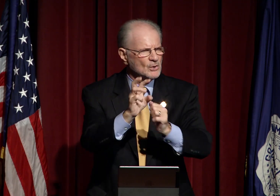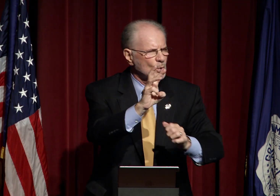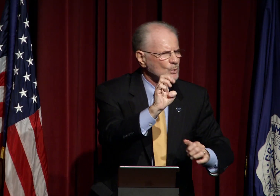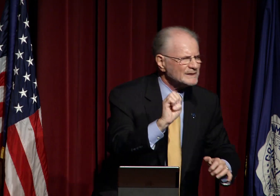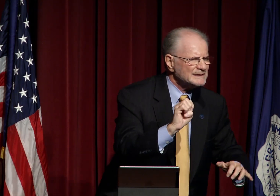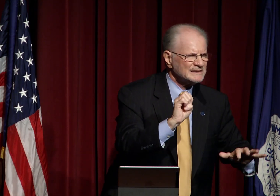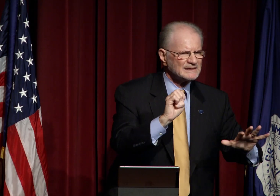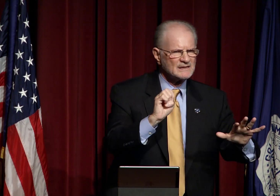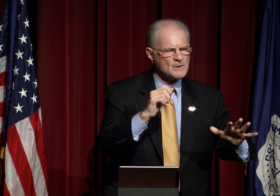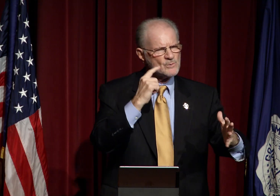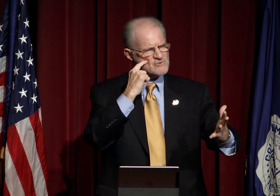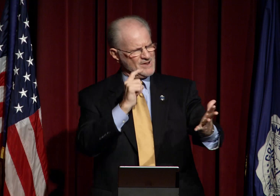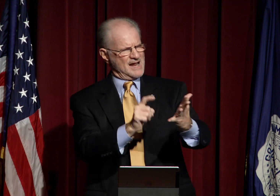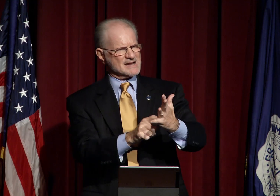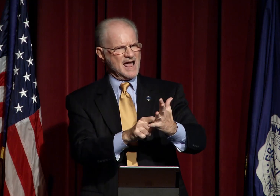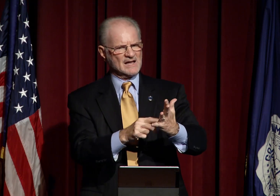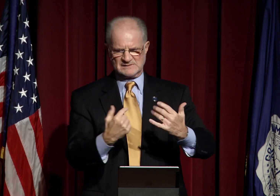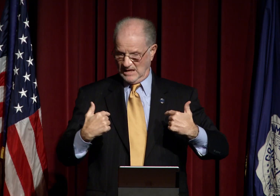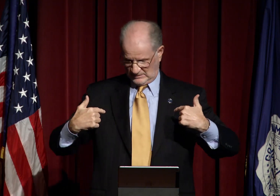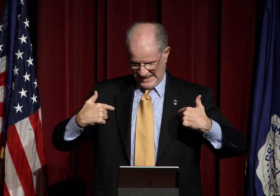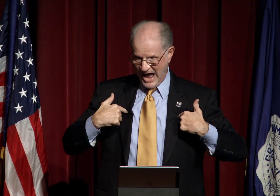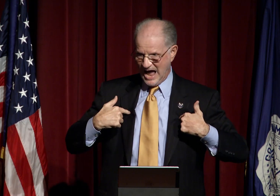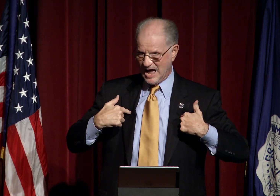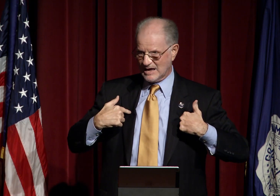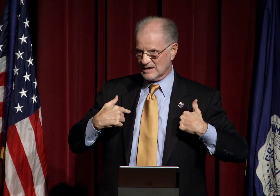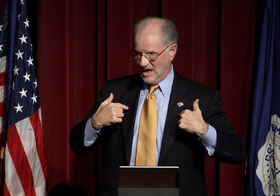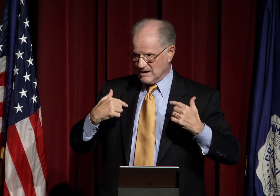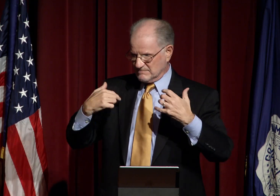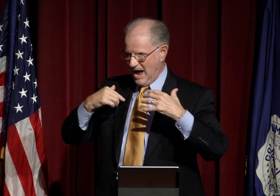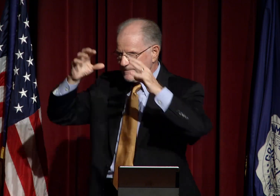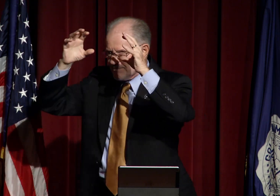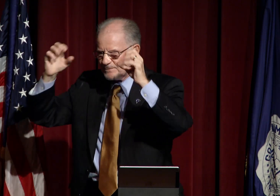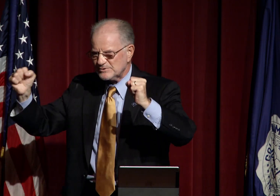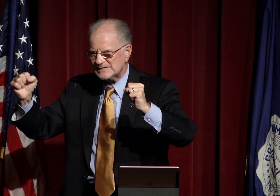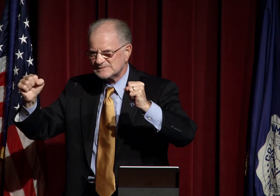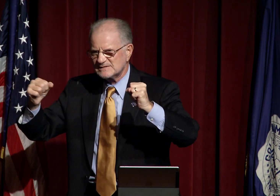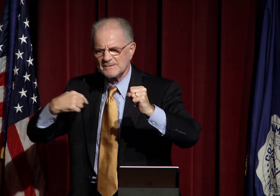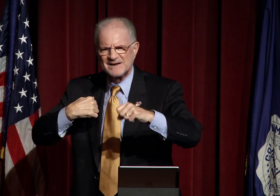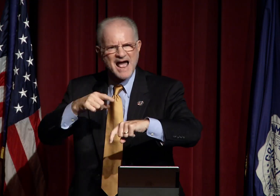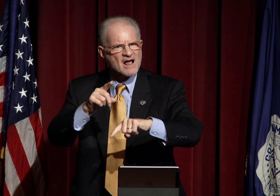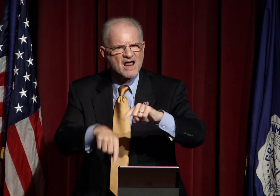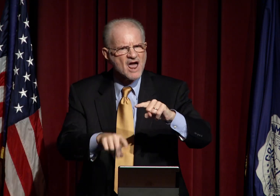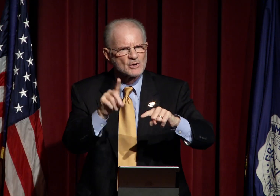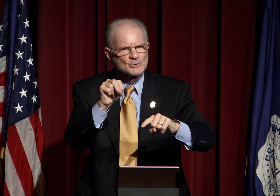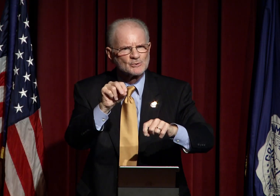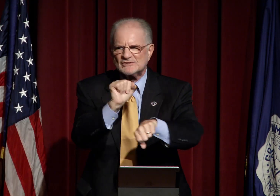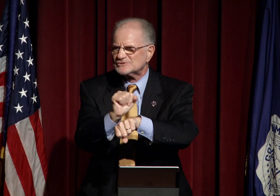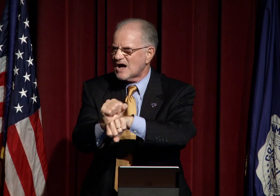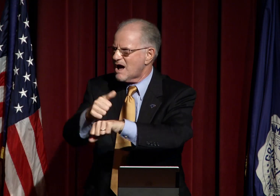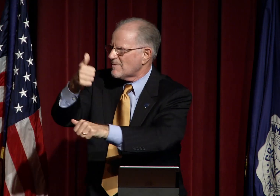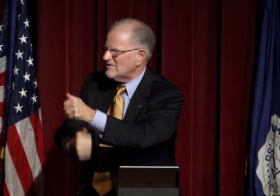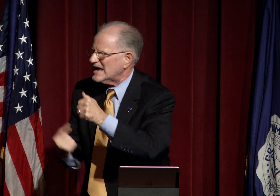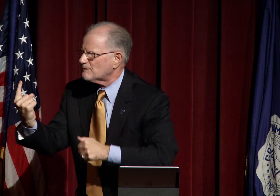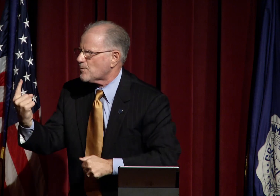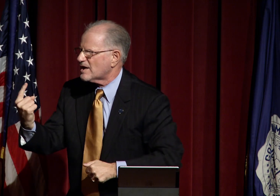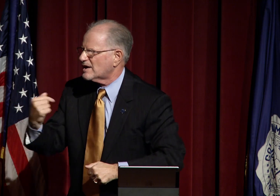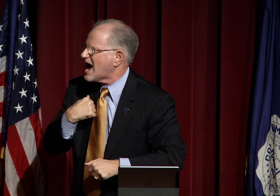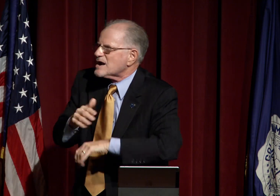who also is speaking to the notion of we working together can accomplish great things. Mother Teresa says,